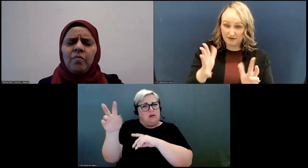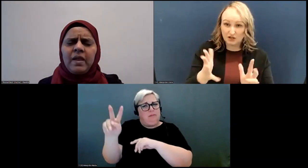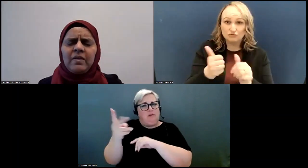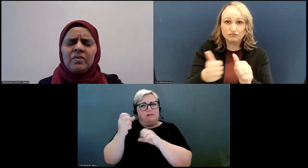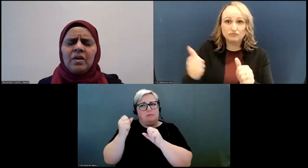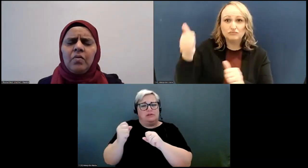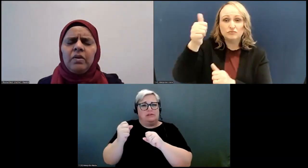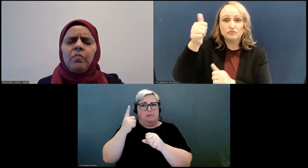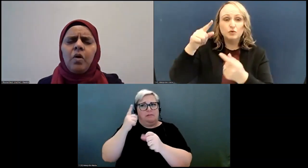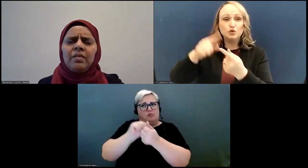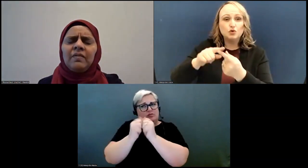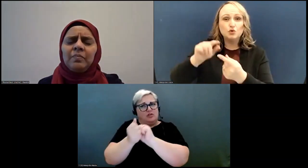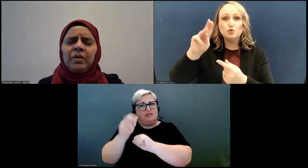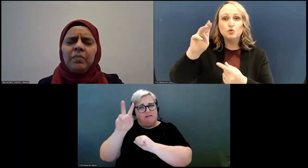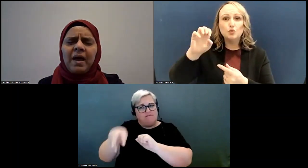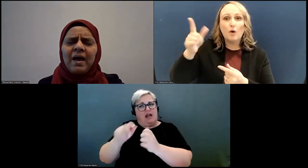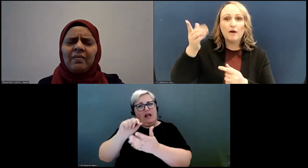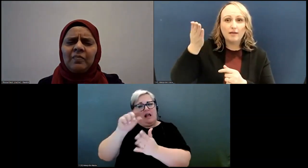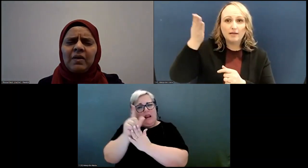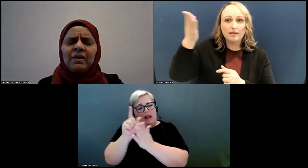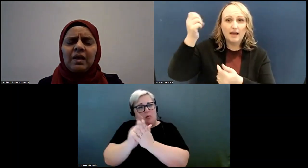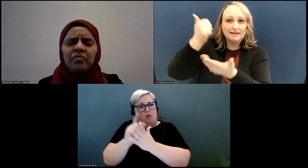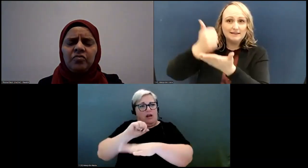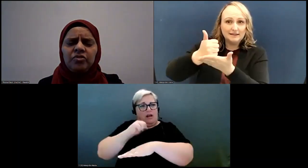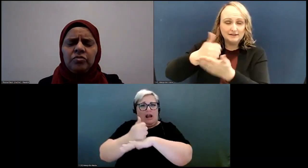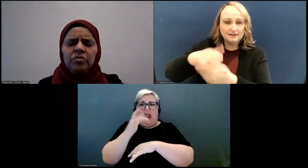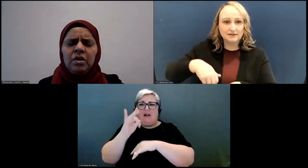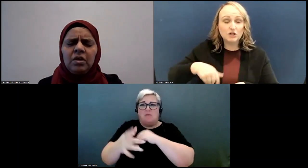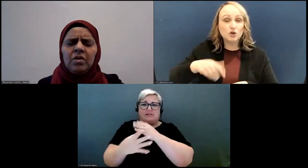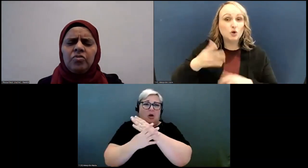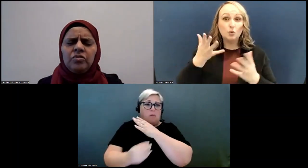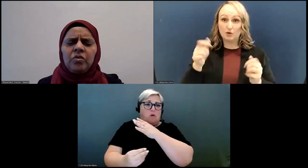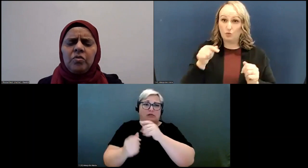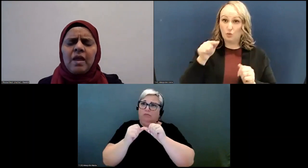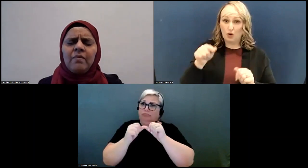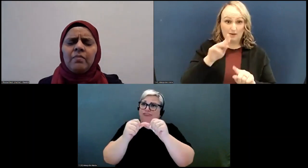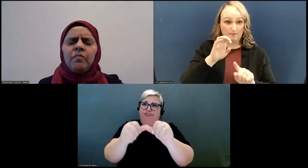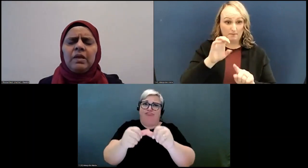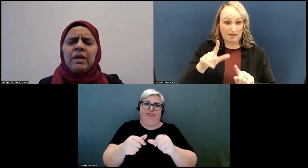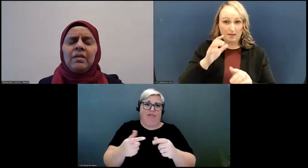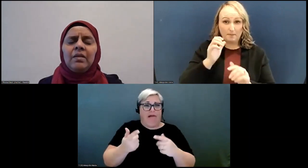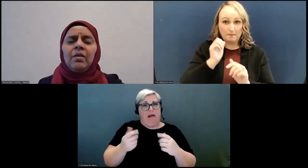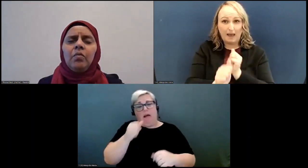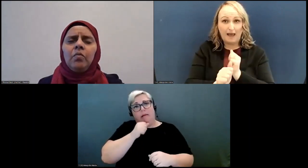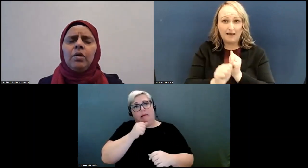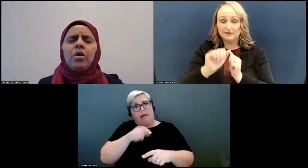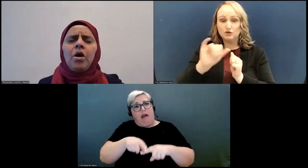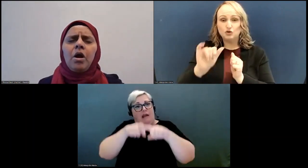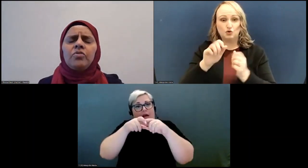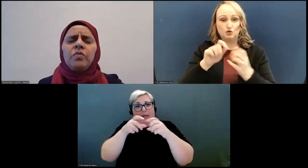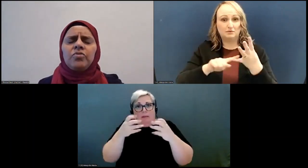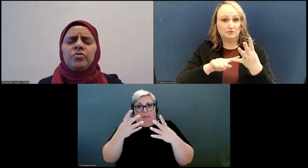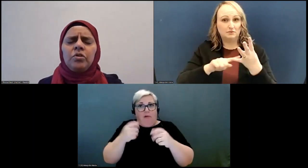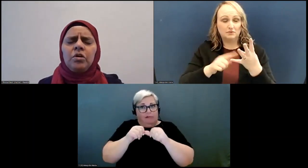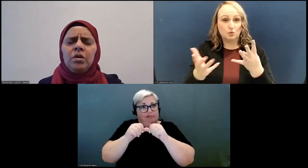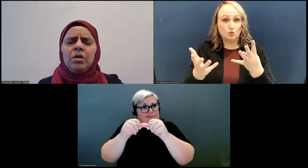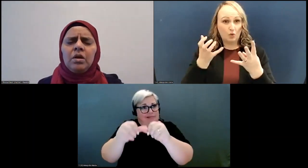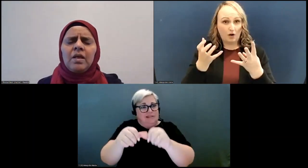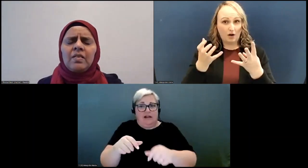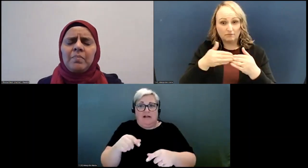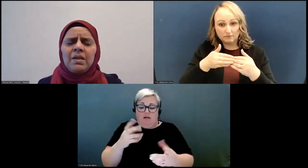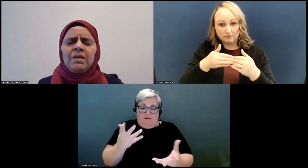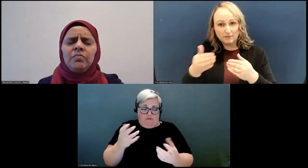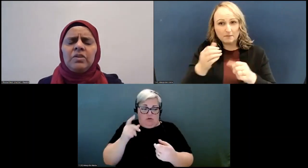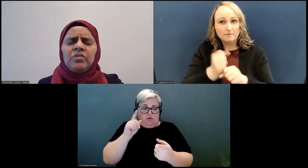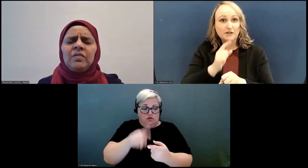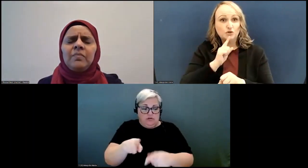does not wait. We want this bill passed by the end of June so that we can work hard to ensure